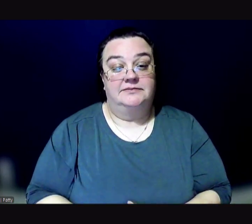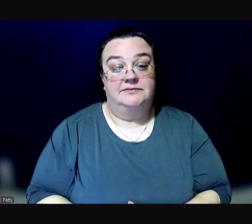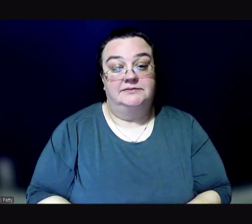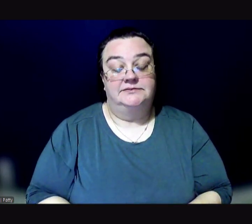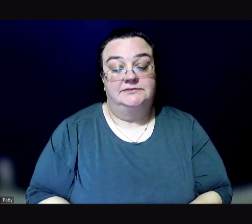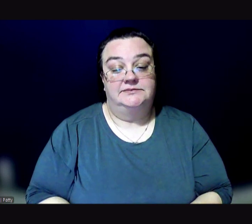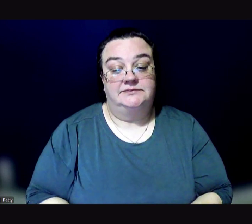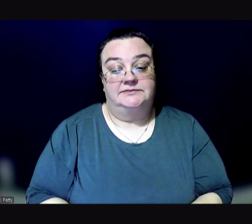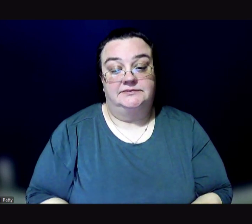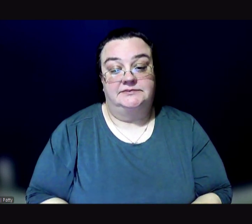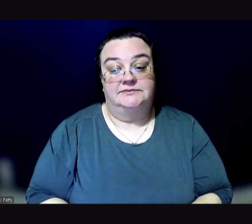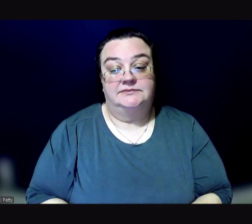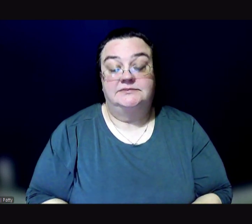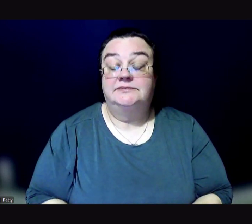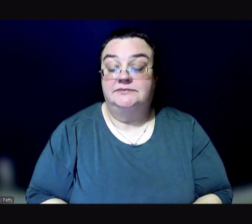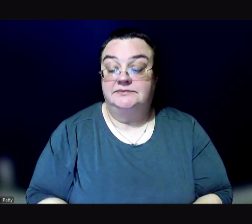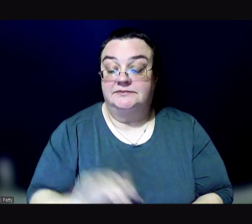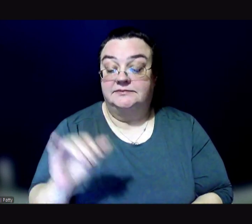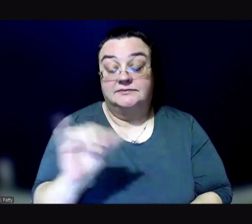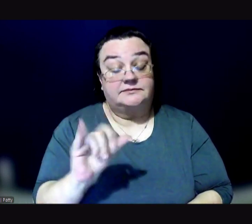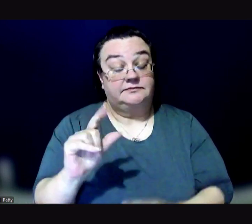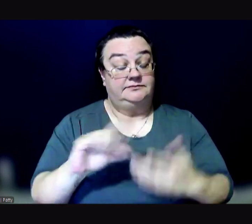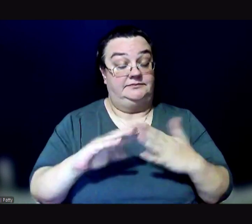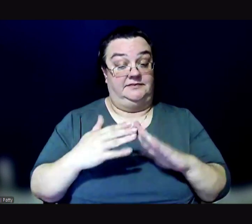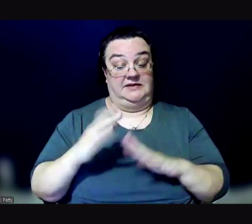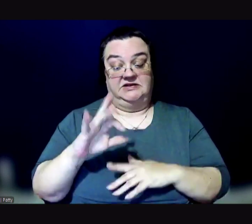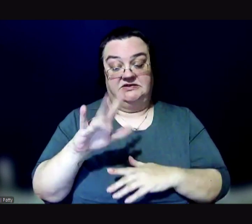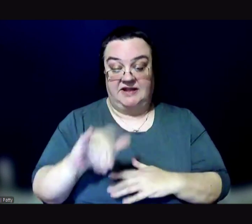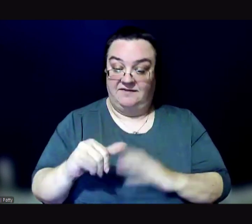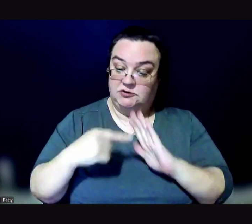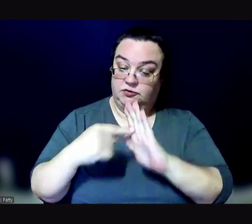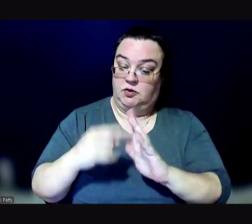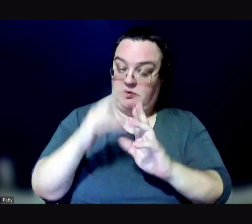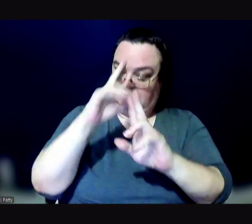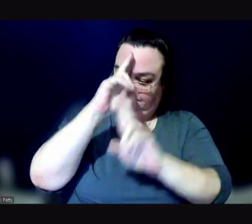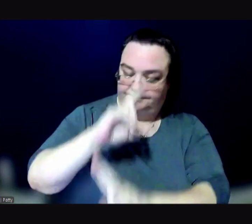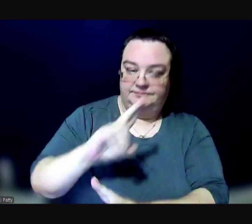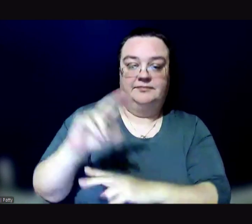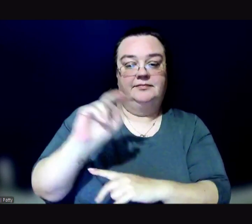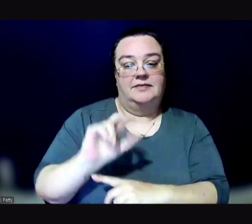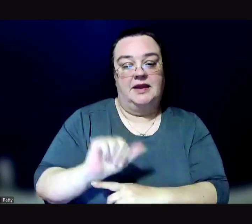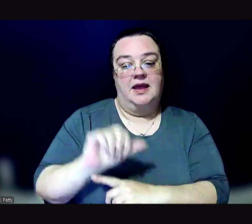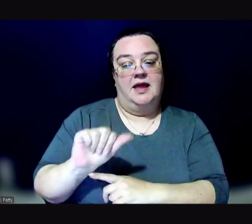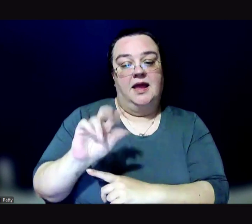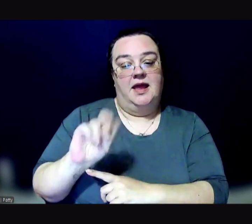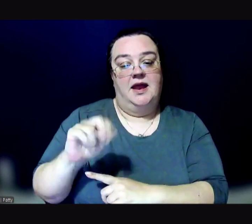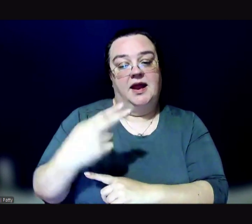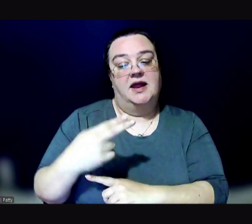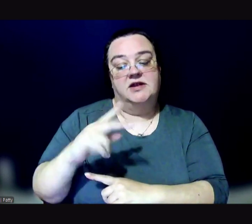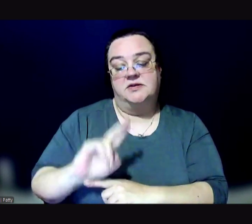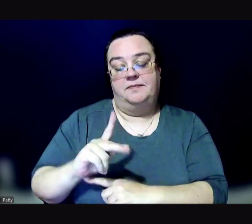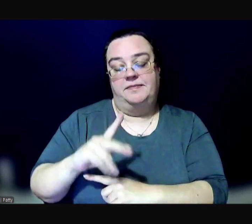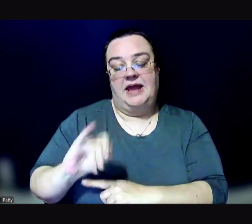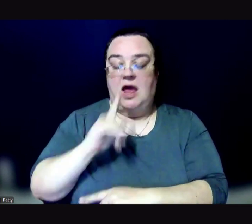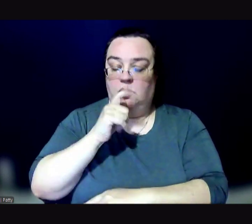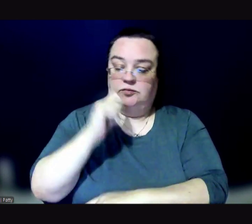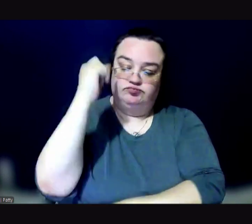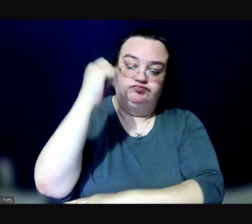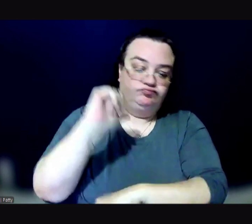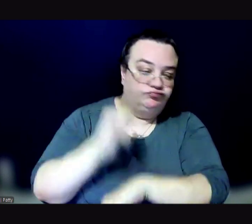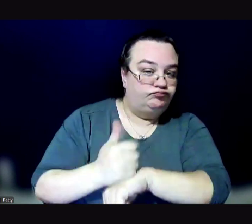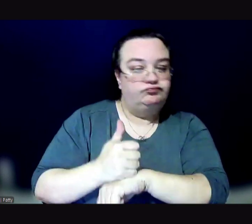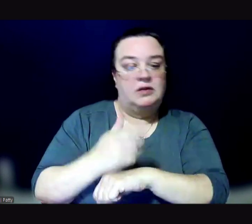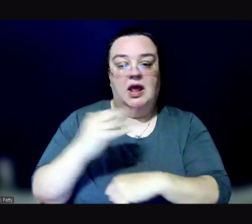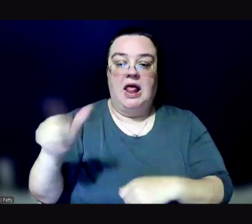And whereas the town of Cheverly pays tribute to the AA-NHPI trailblazers and leaders whose resilience